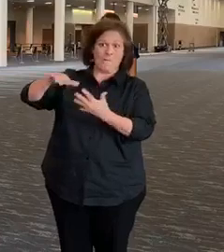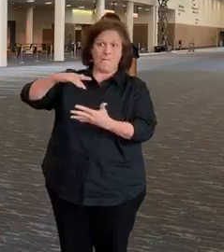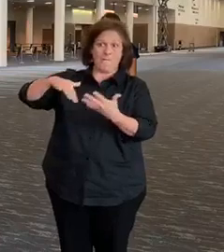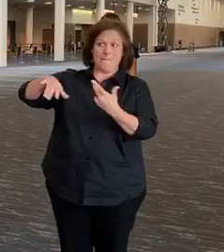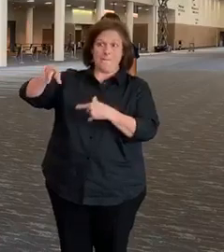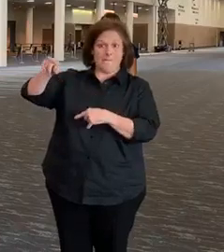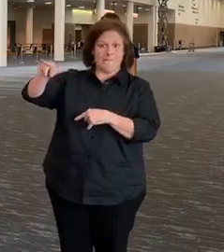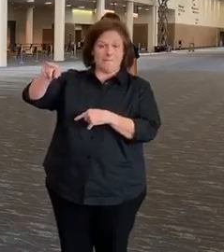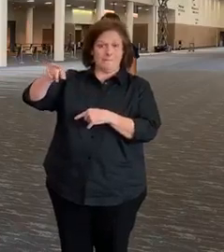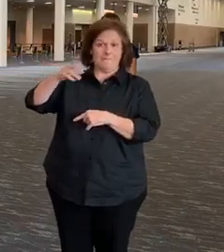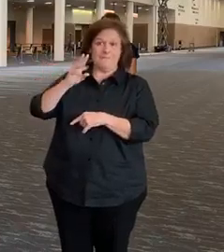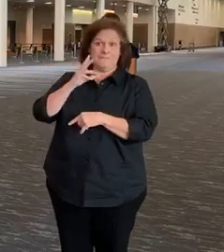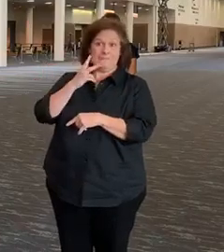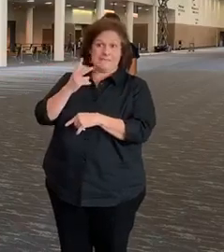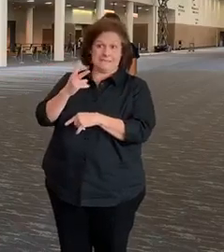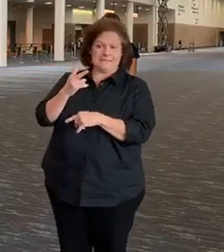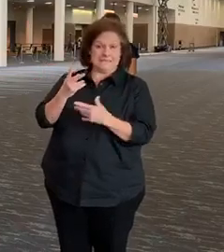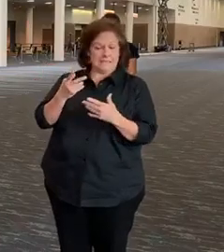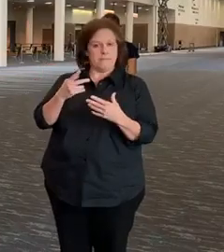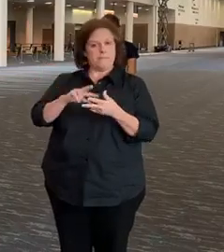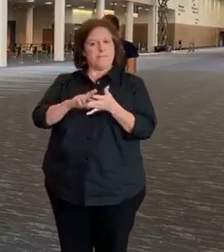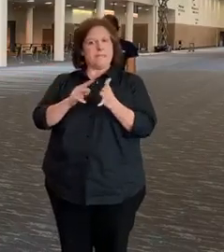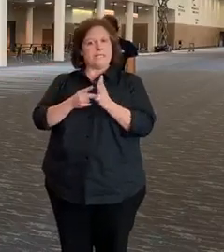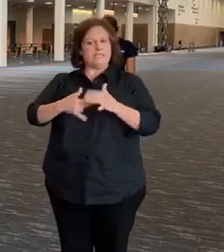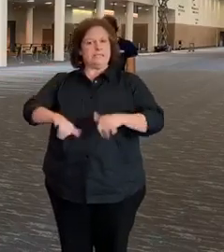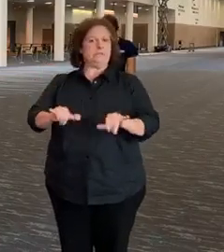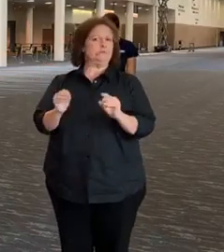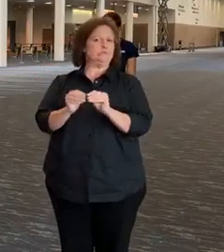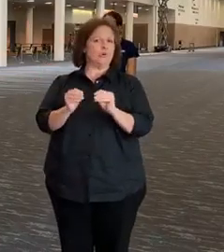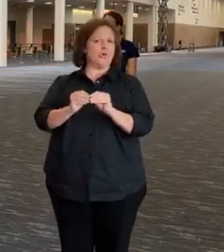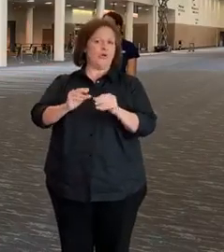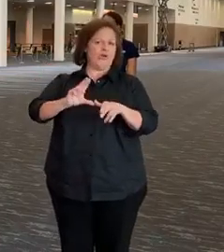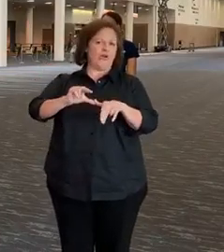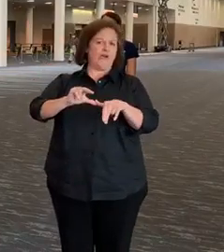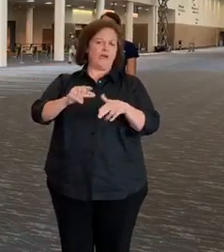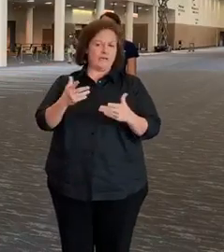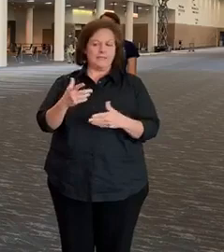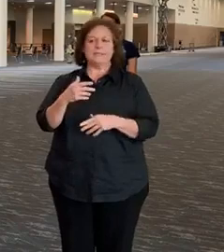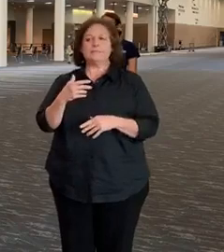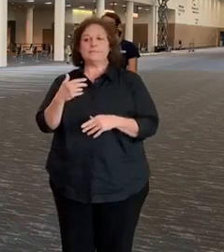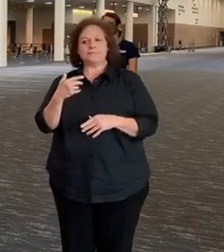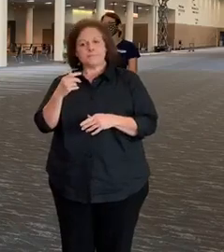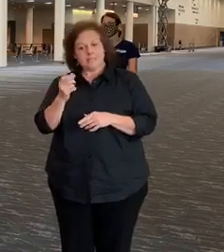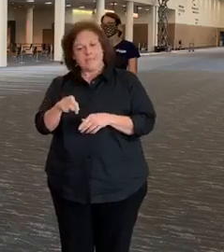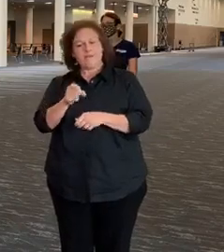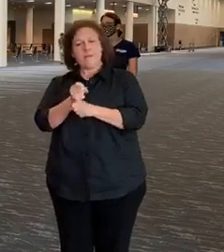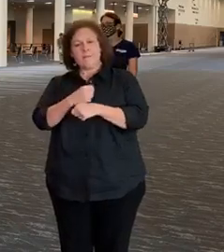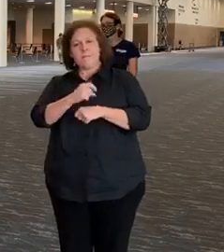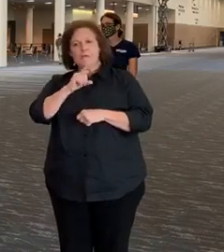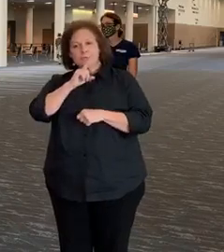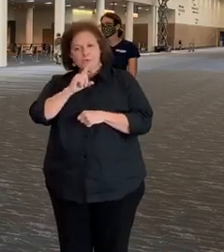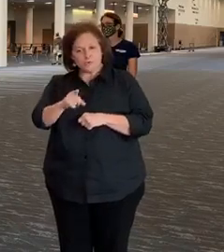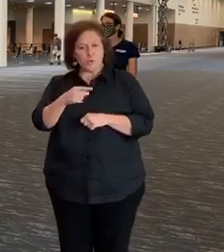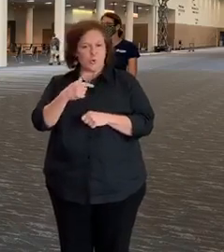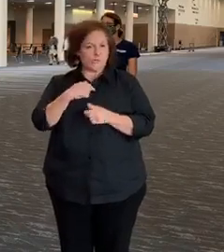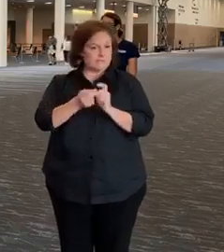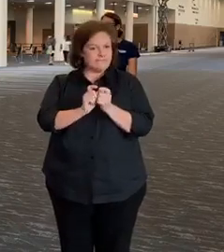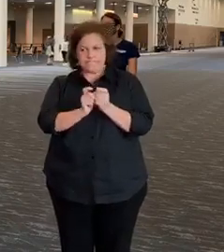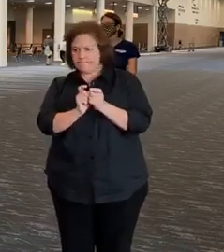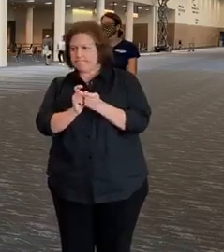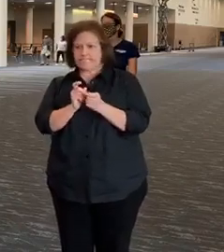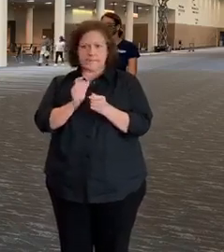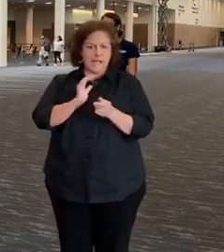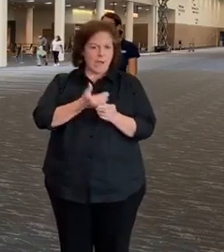clearly showing us we're in the height of hurricane season, which means that we need to ensure that we're augmenting our processes